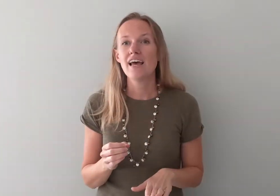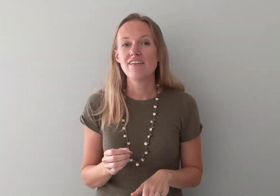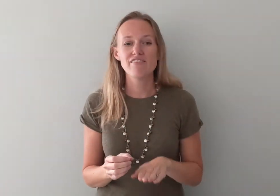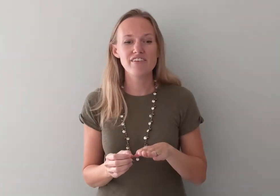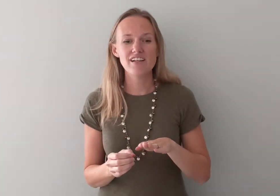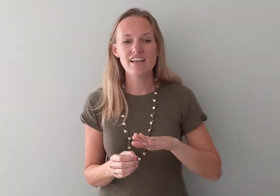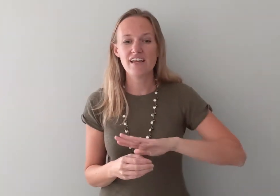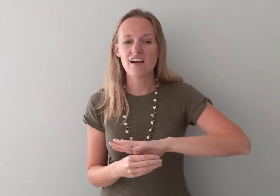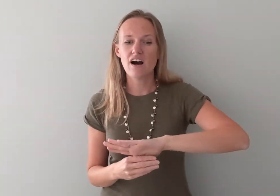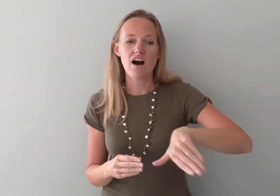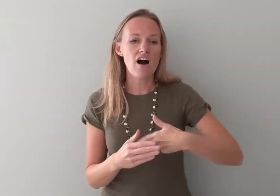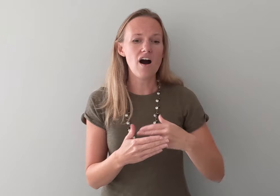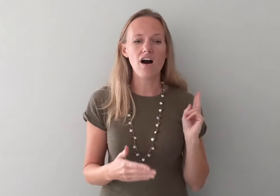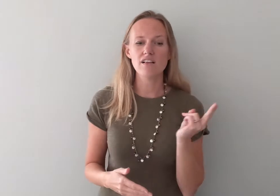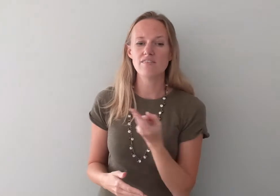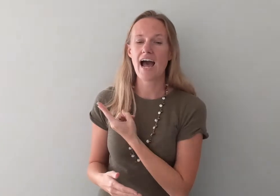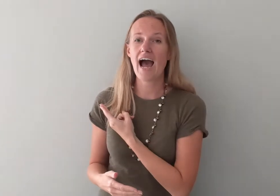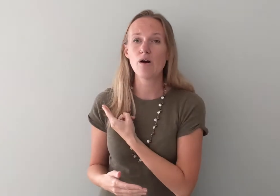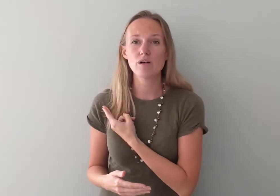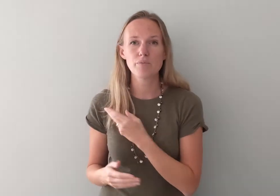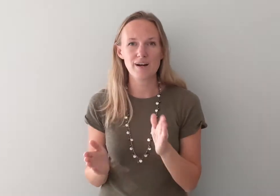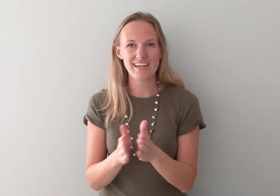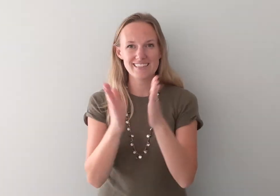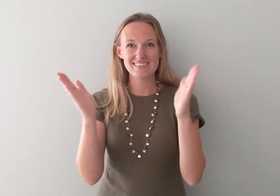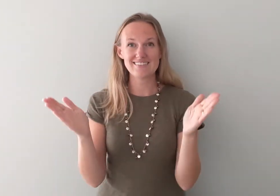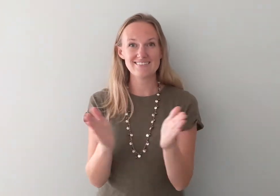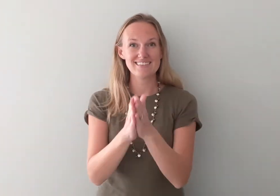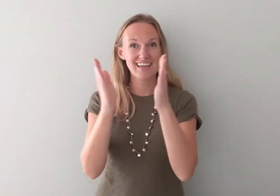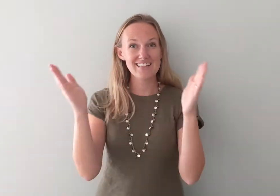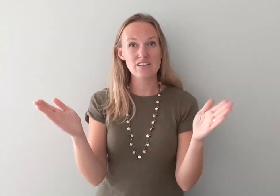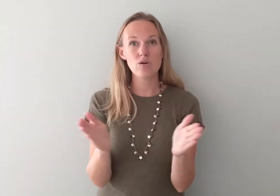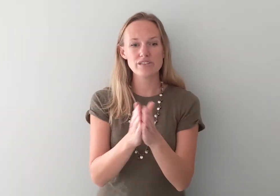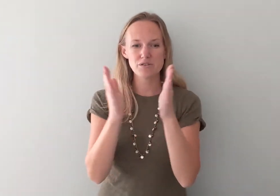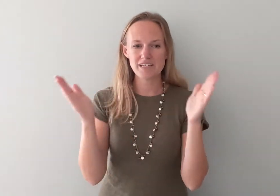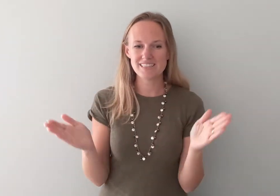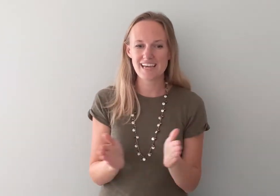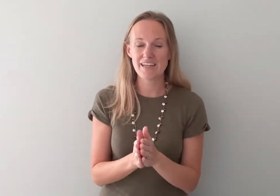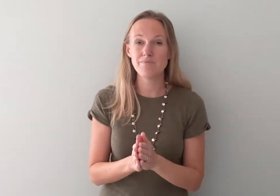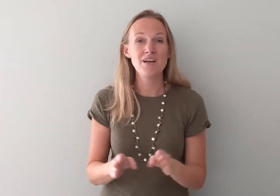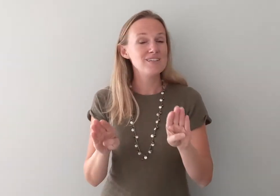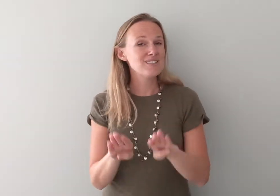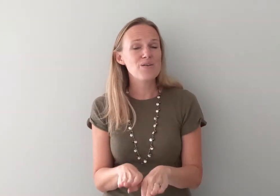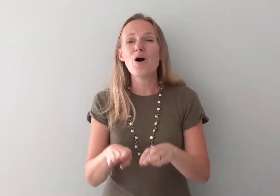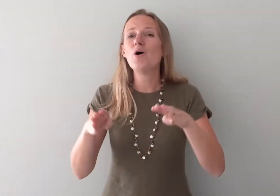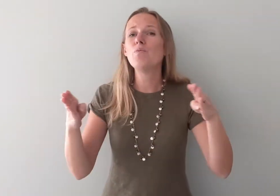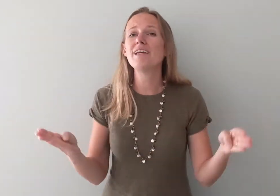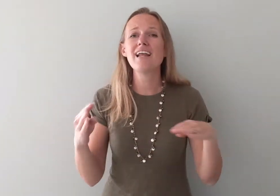and filling all of our praise. Okay, and then the chorus repeats again. So open up